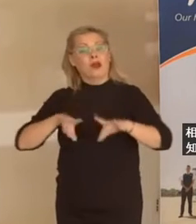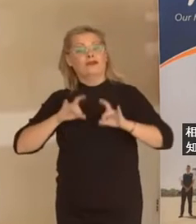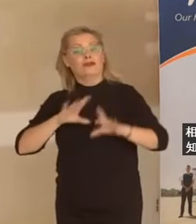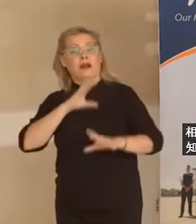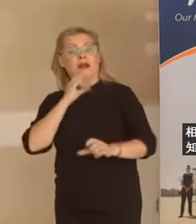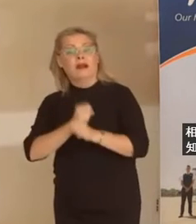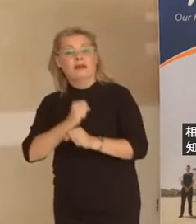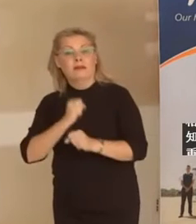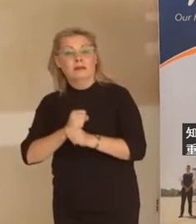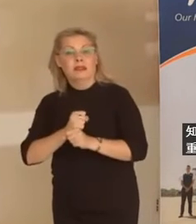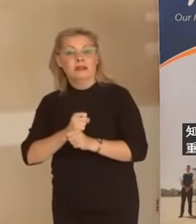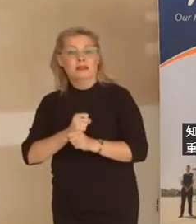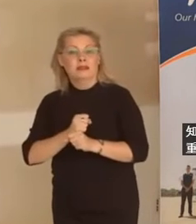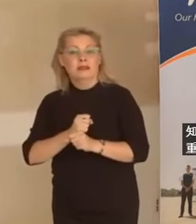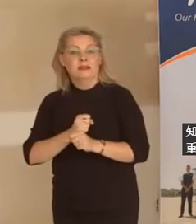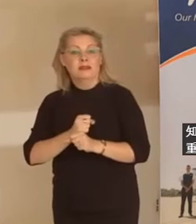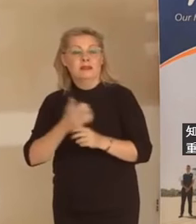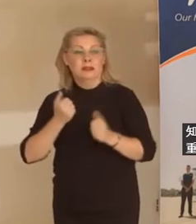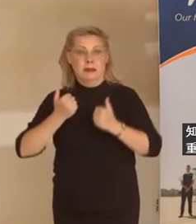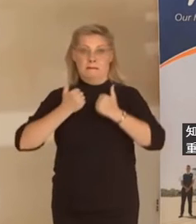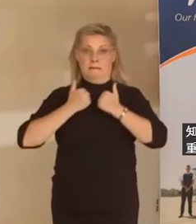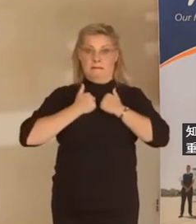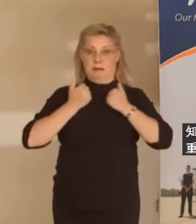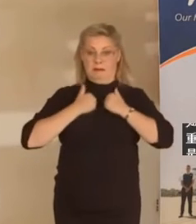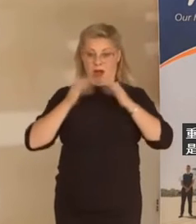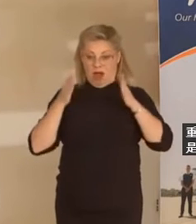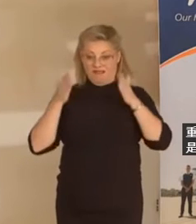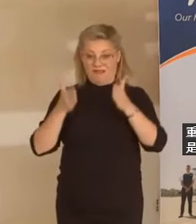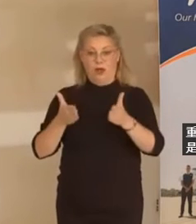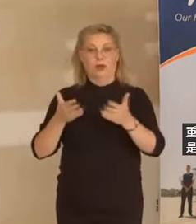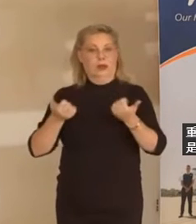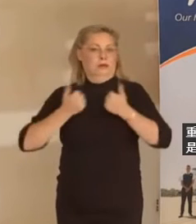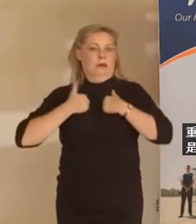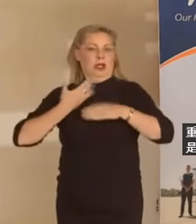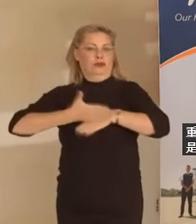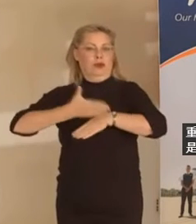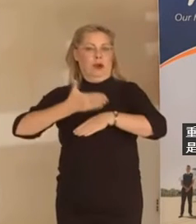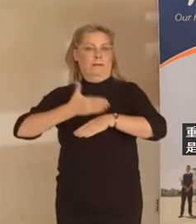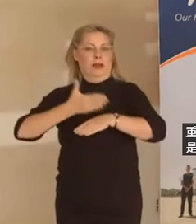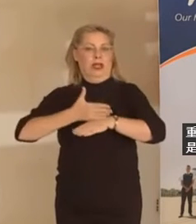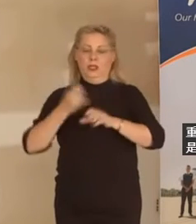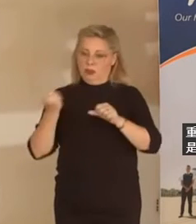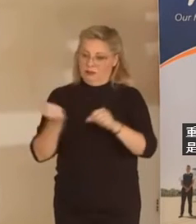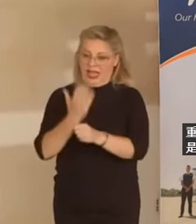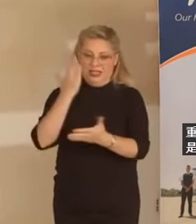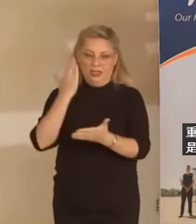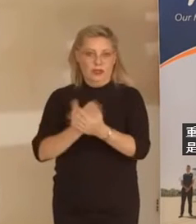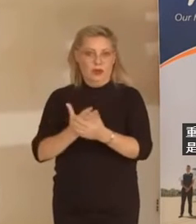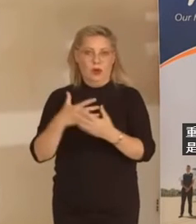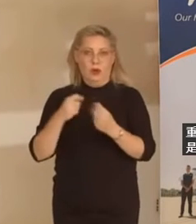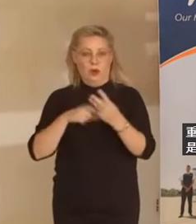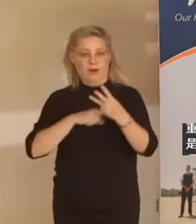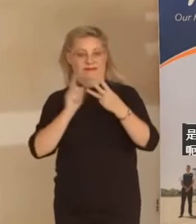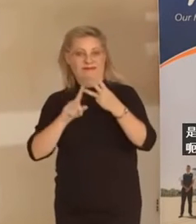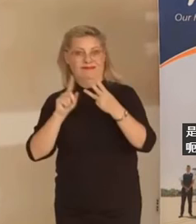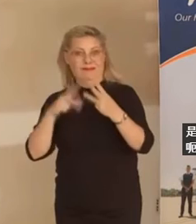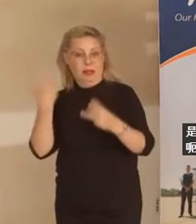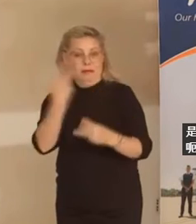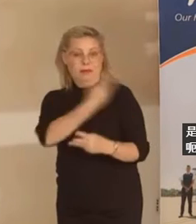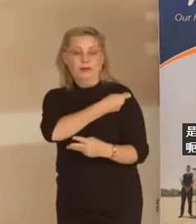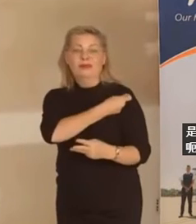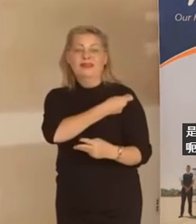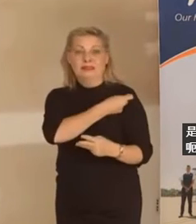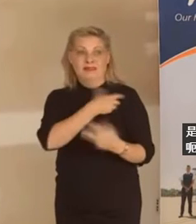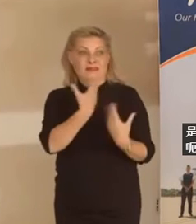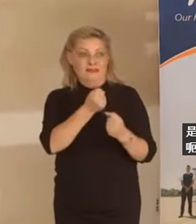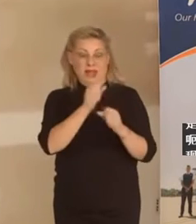We know that we have capacity. I mean, my focus as Premier of the state right now is to get that booster rate up here right across